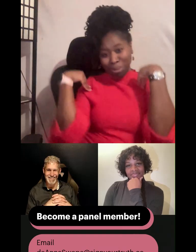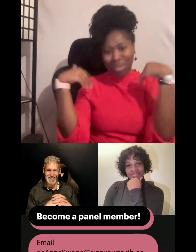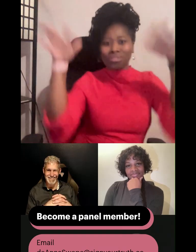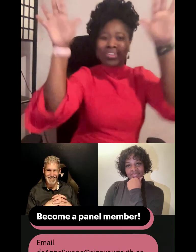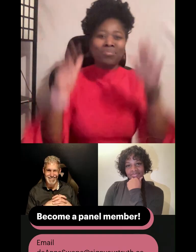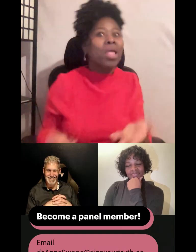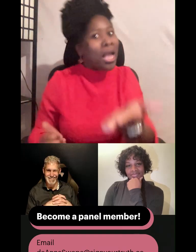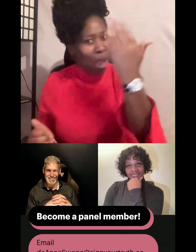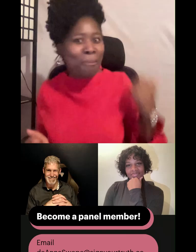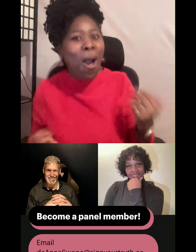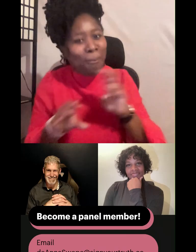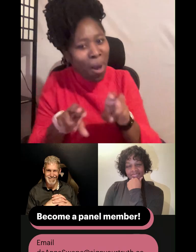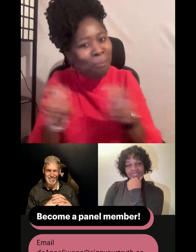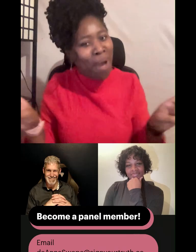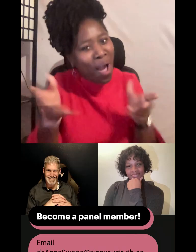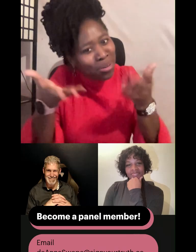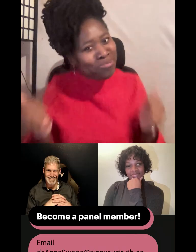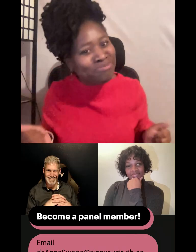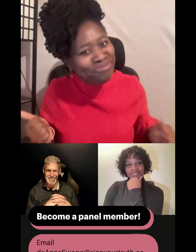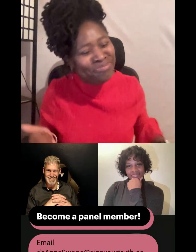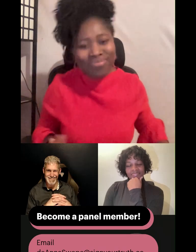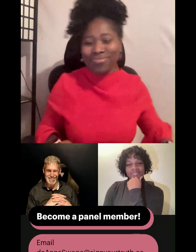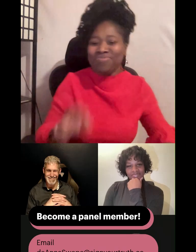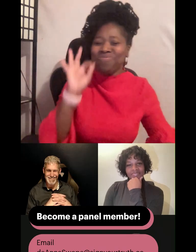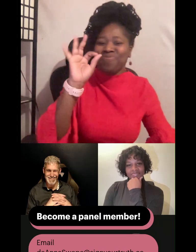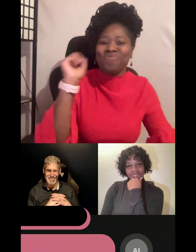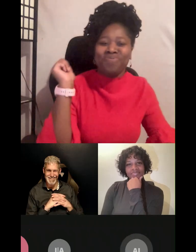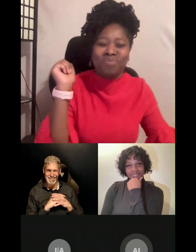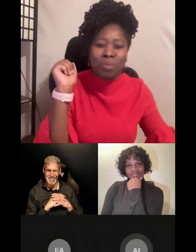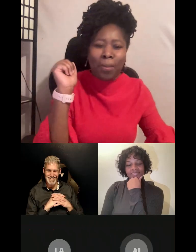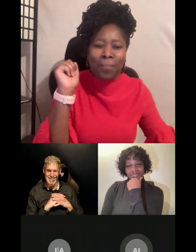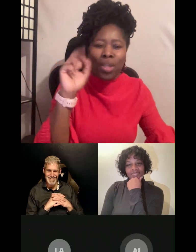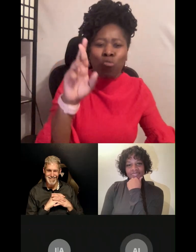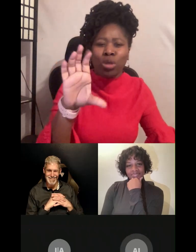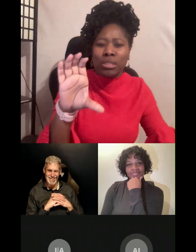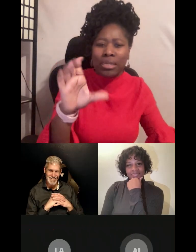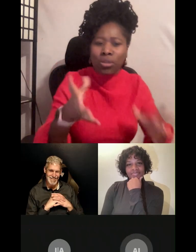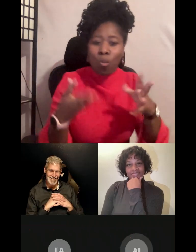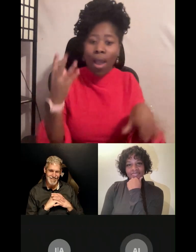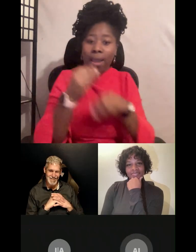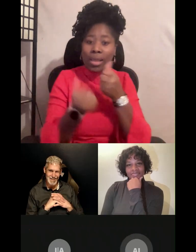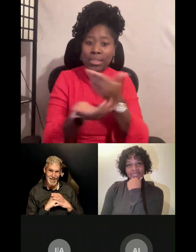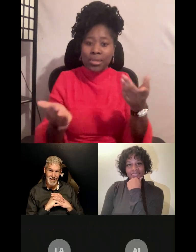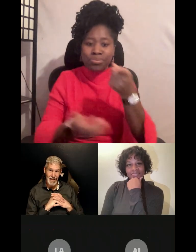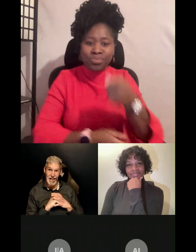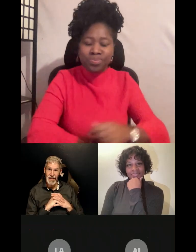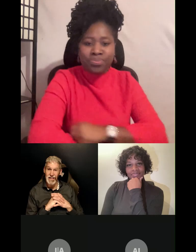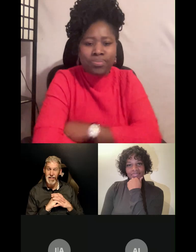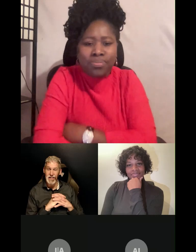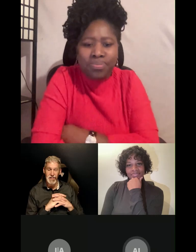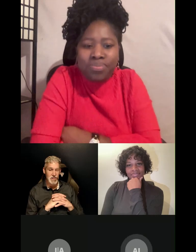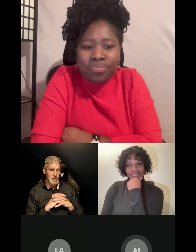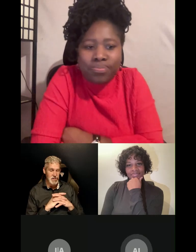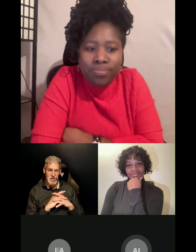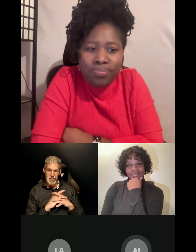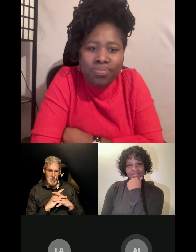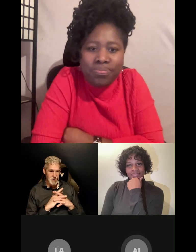Spotlight you. Yeah, girl. Hello, hello. You see me, girl. Okay. So join us. Become a